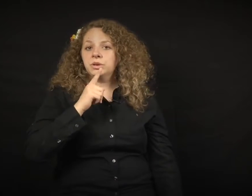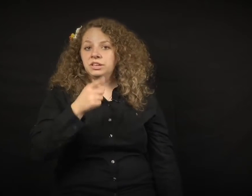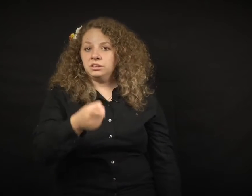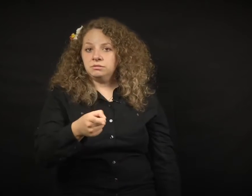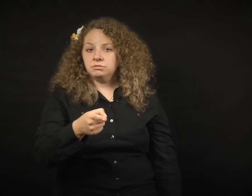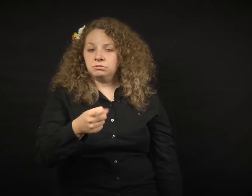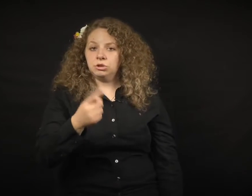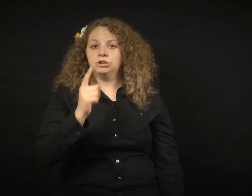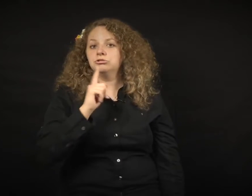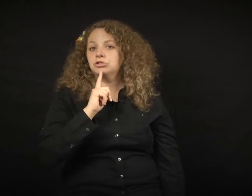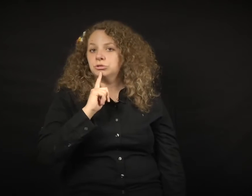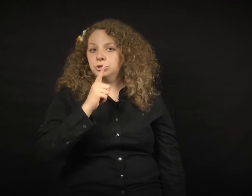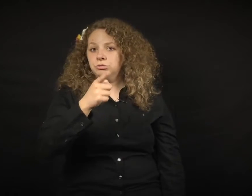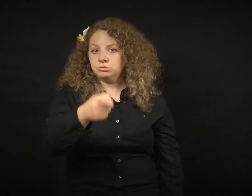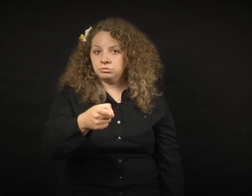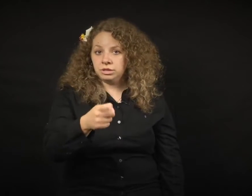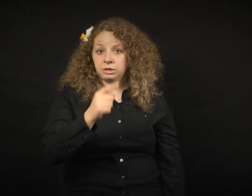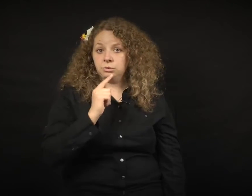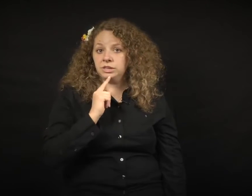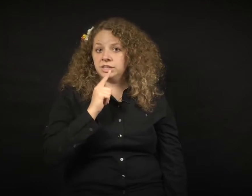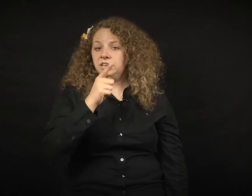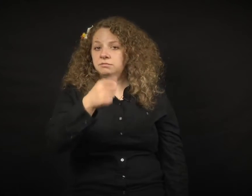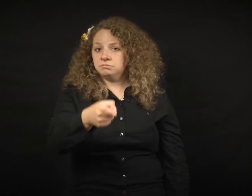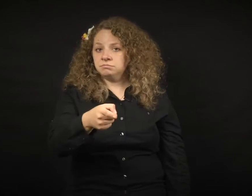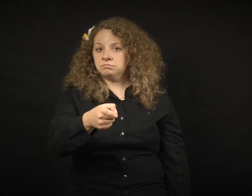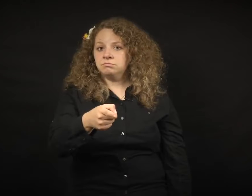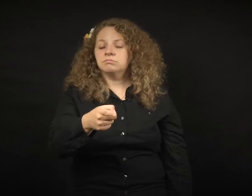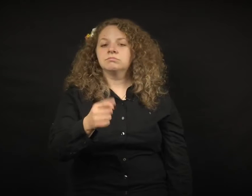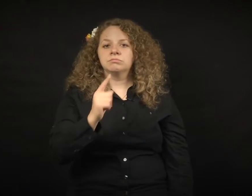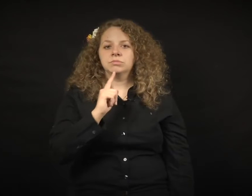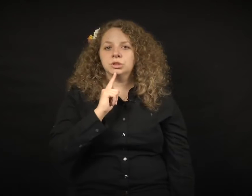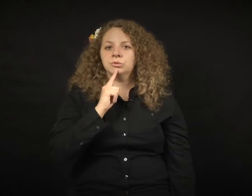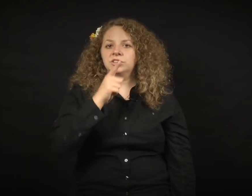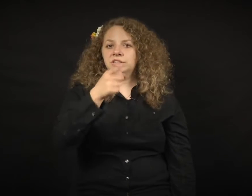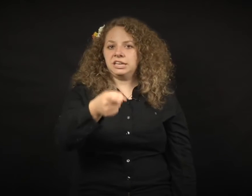real, or true, like really, the real thing.